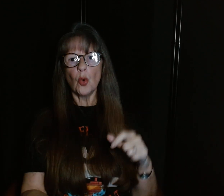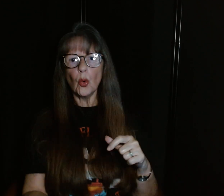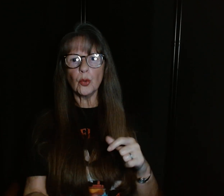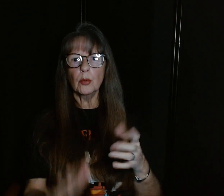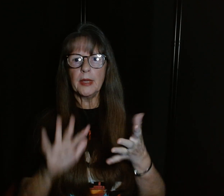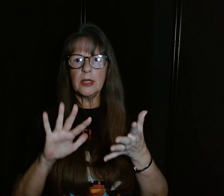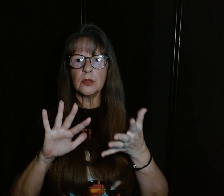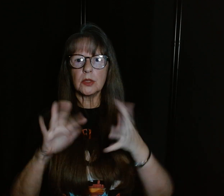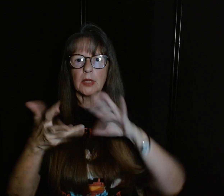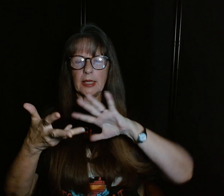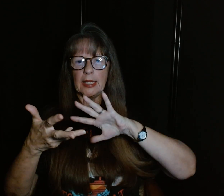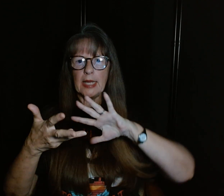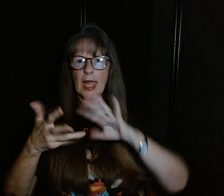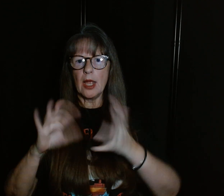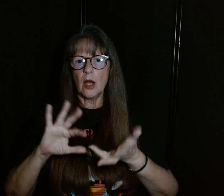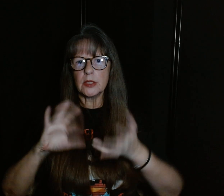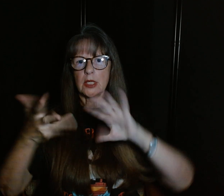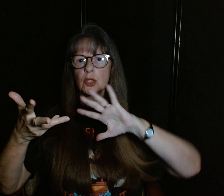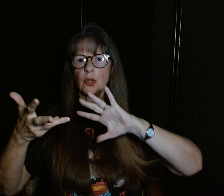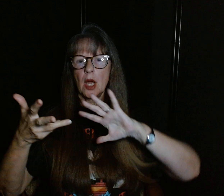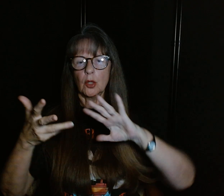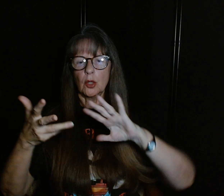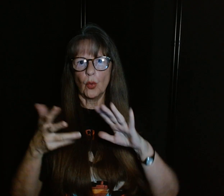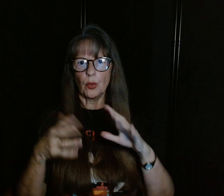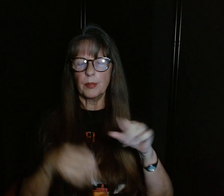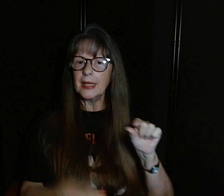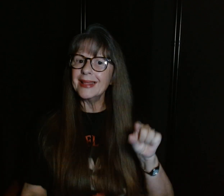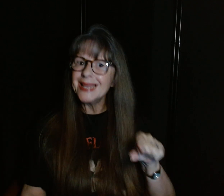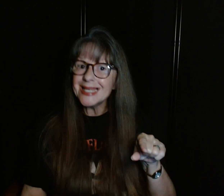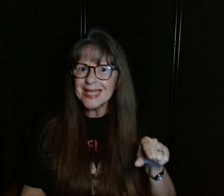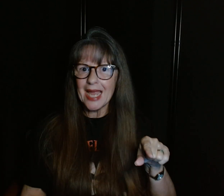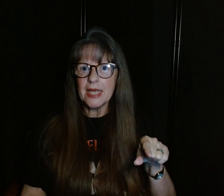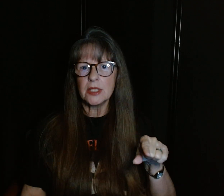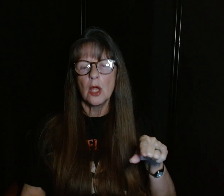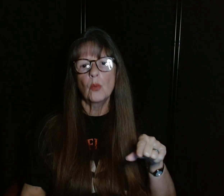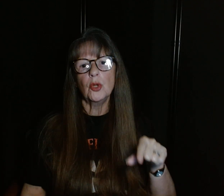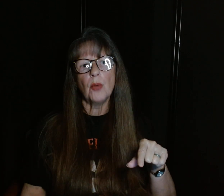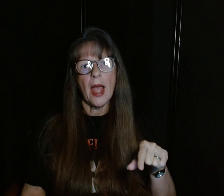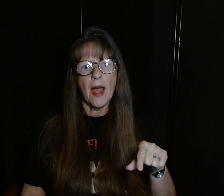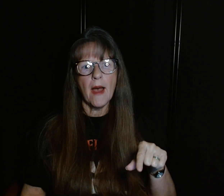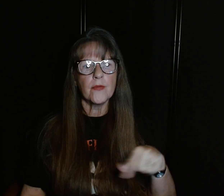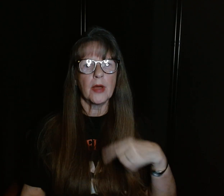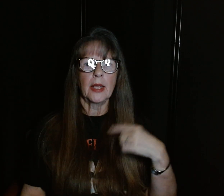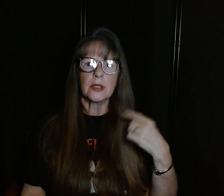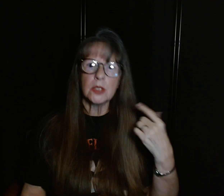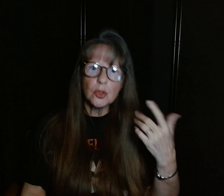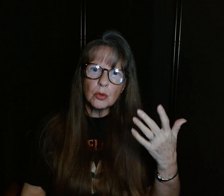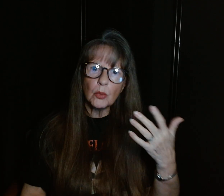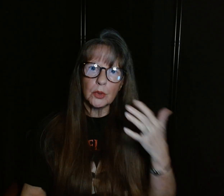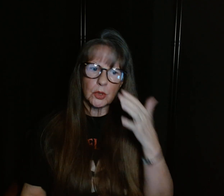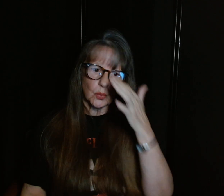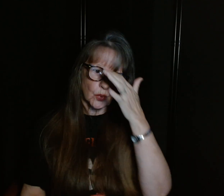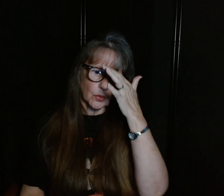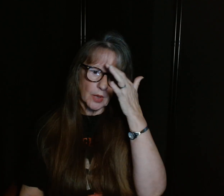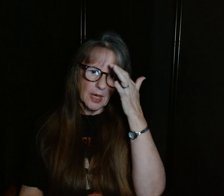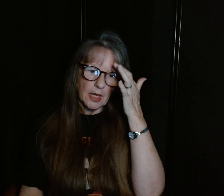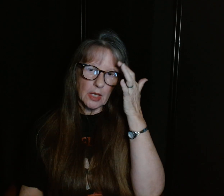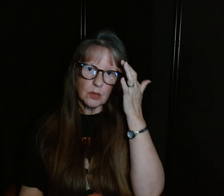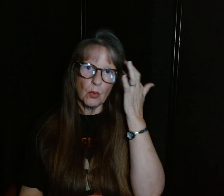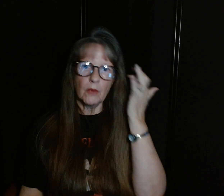disorder means like in chaos, things are not in order. But in this case, when you have like a syndrome or a disorder, it's more of